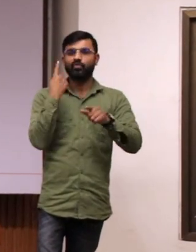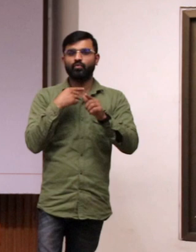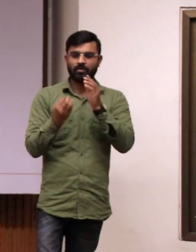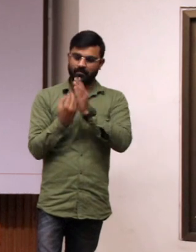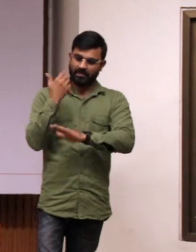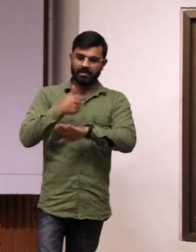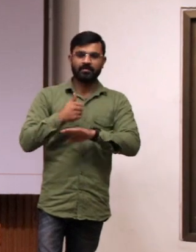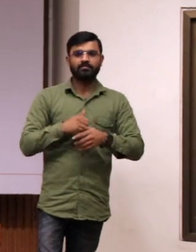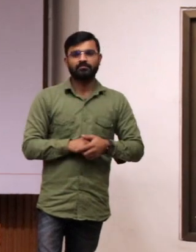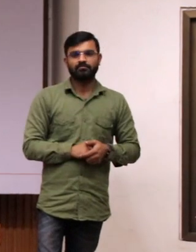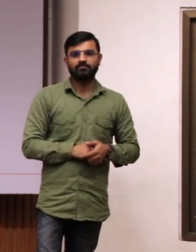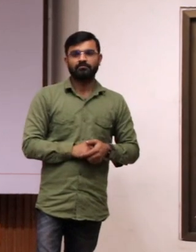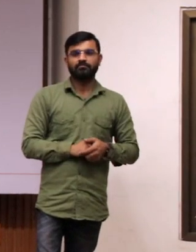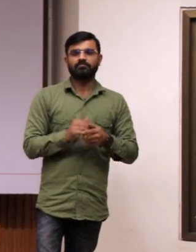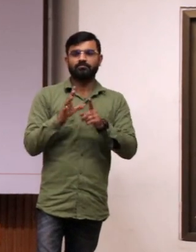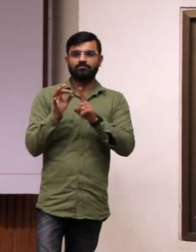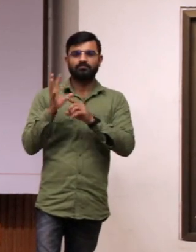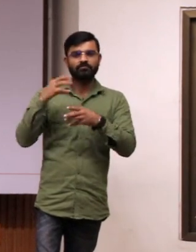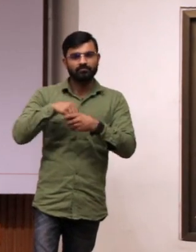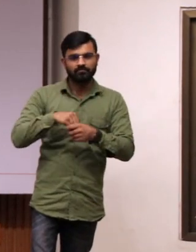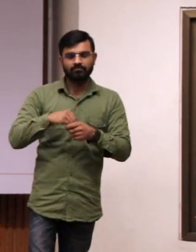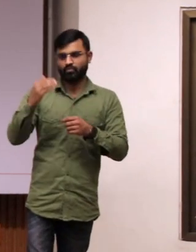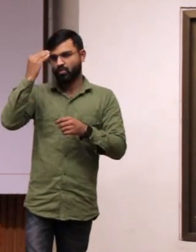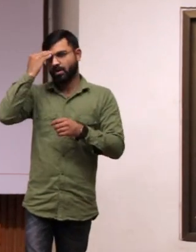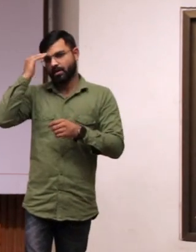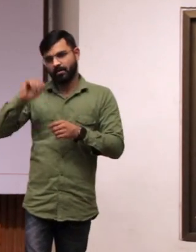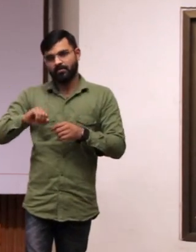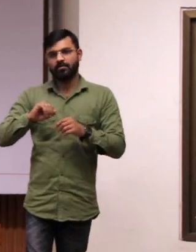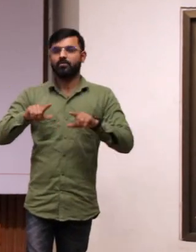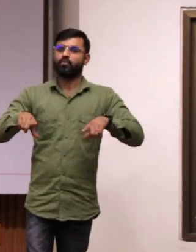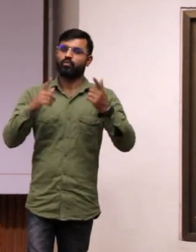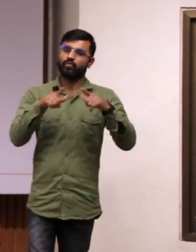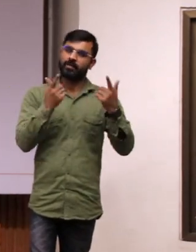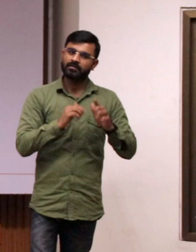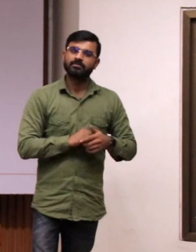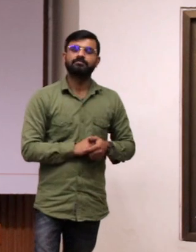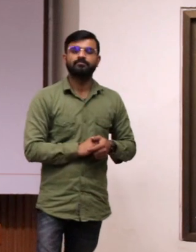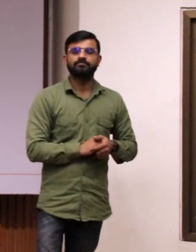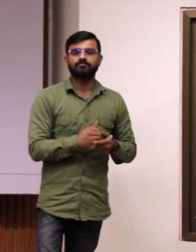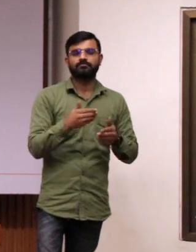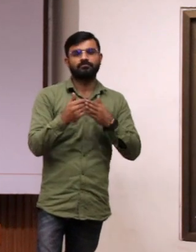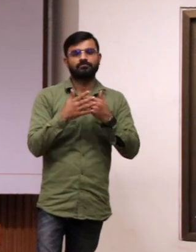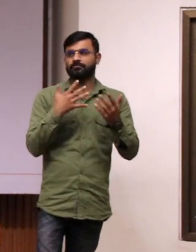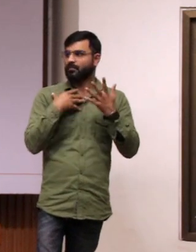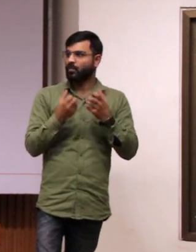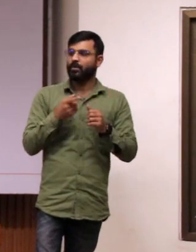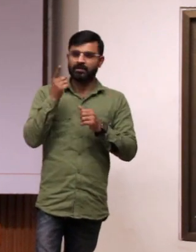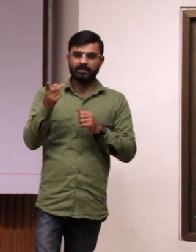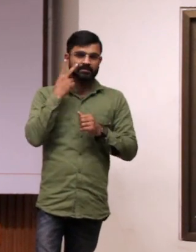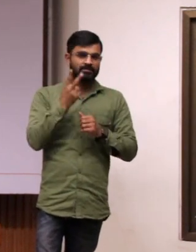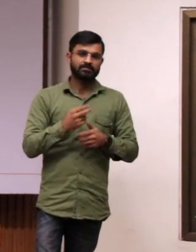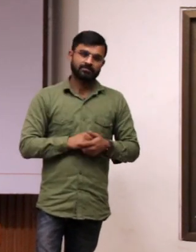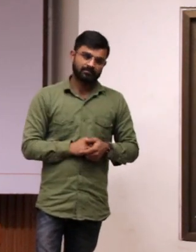plant, who are supposed to be custodians of knowledge in the forestry. I would have also wanted you to look